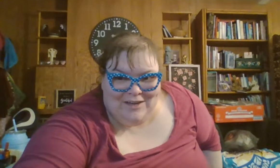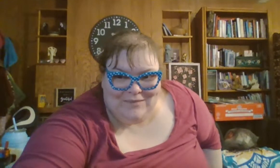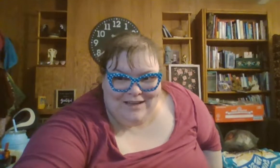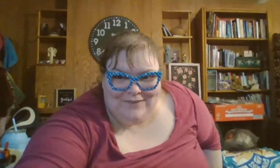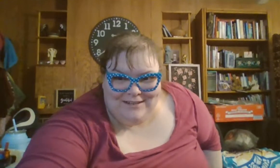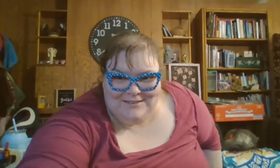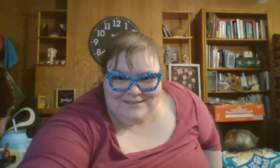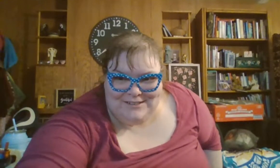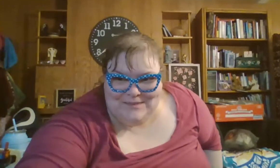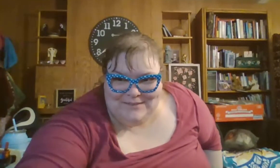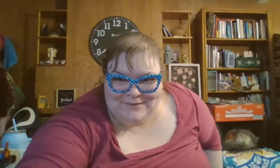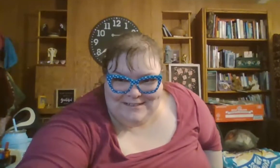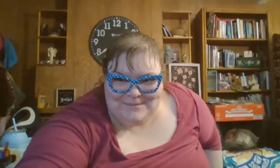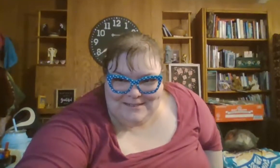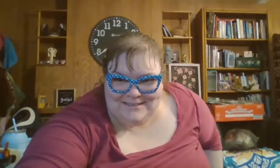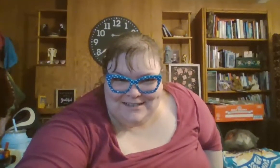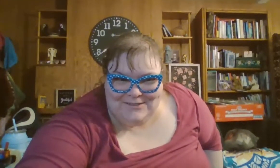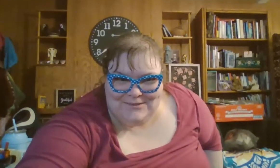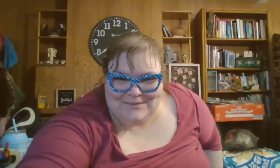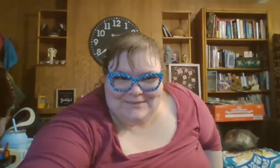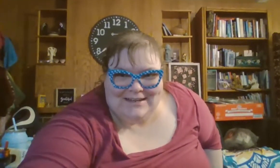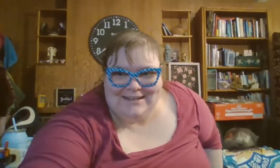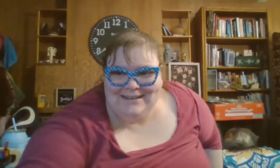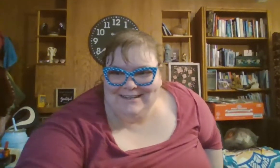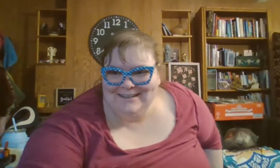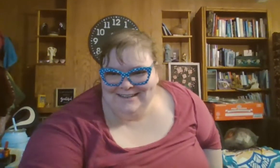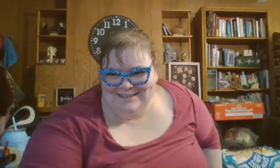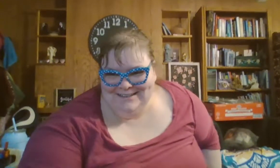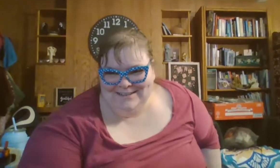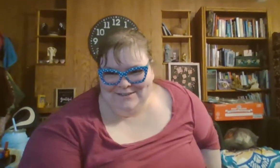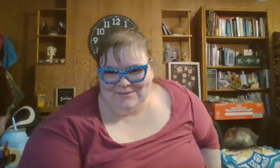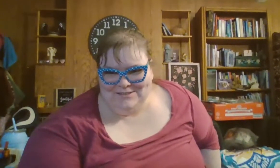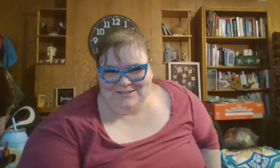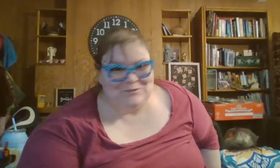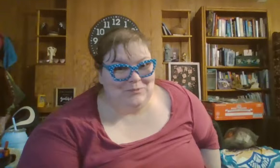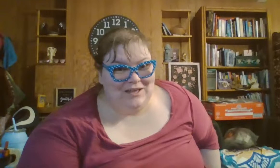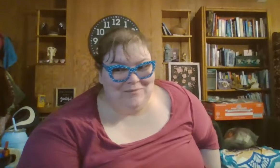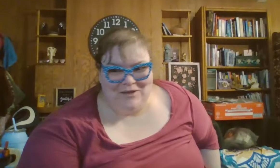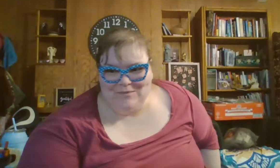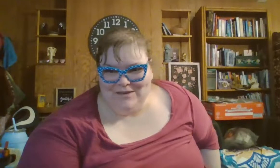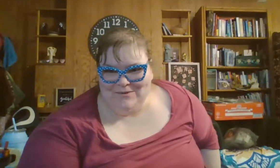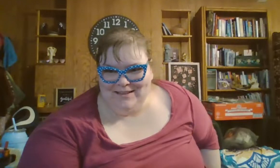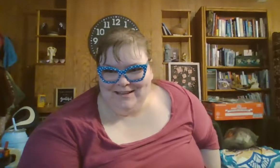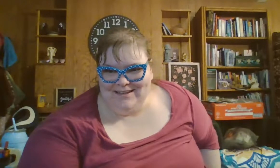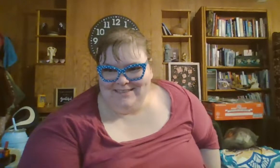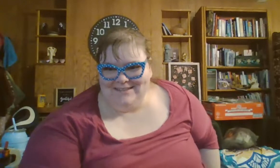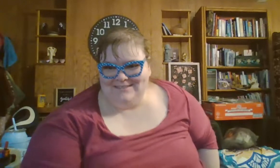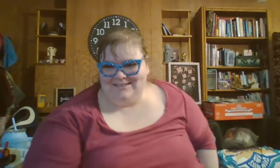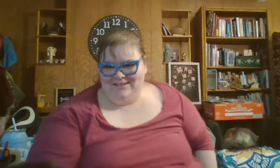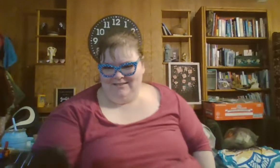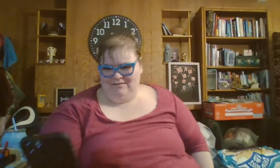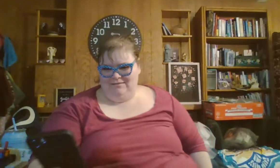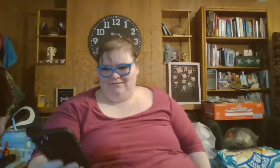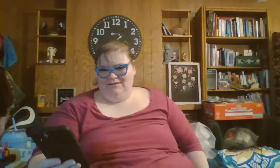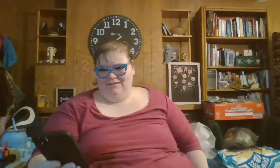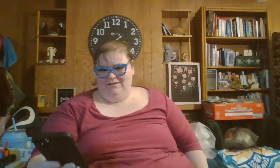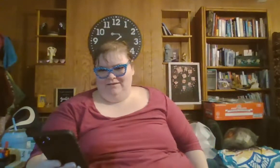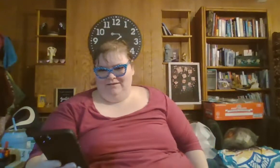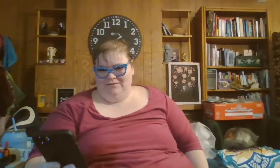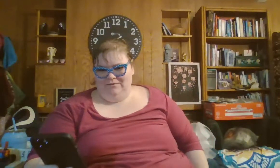I'm live on YouTube and Facebook is not cooperating. Just one moment while I get this. Why